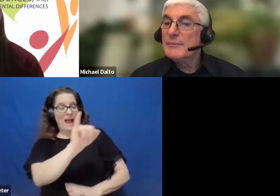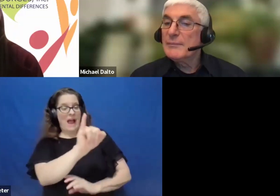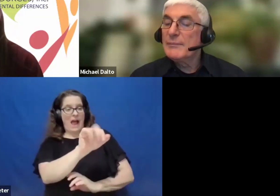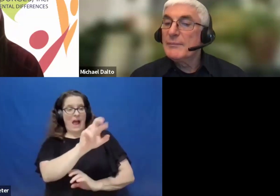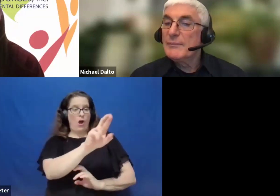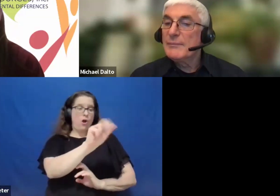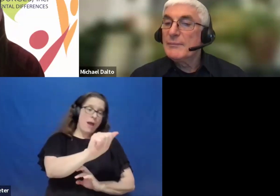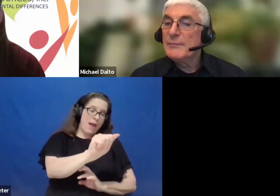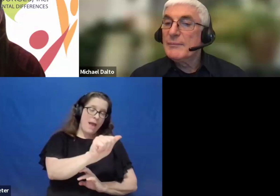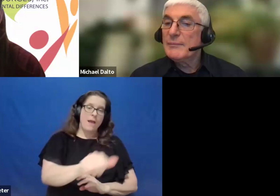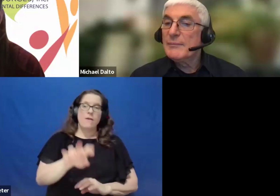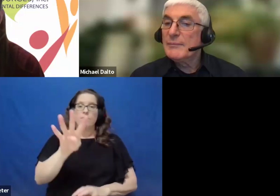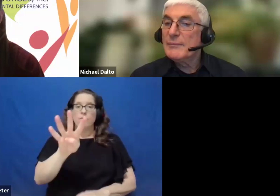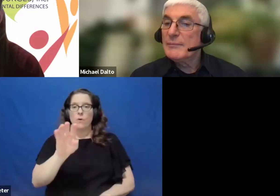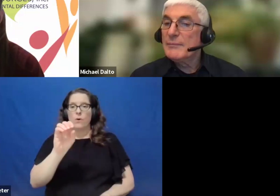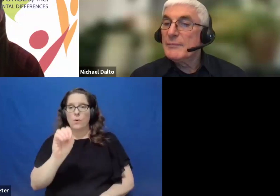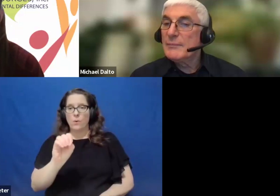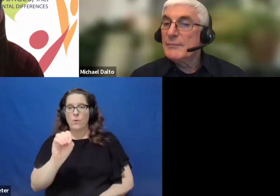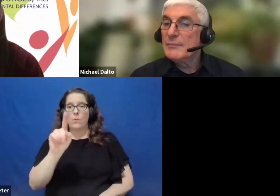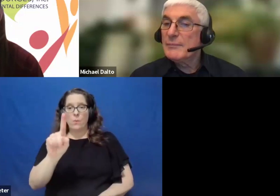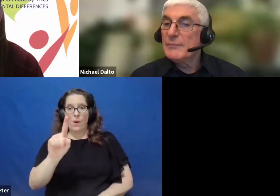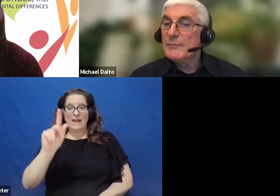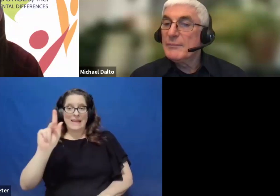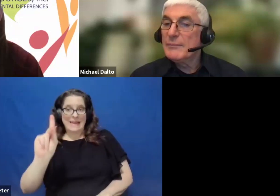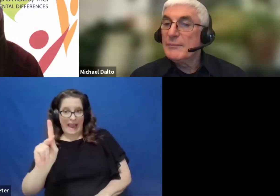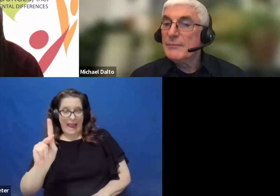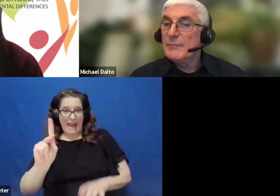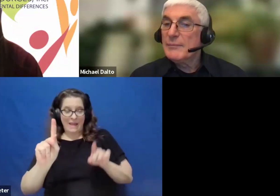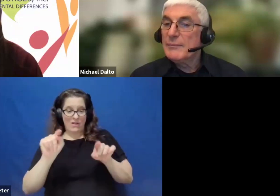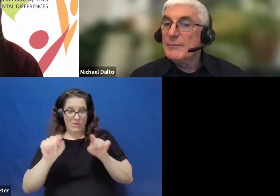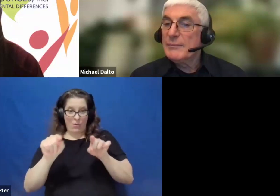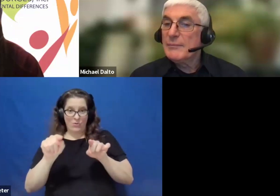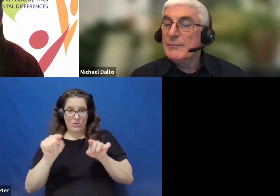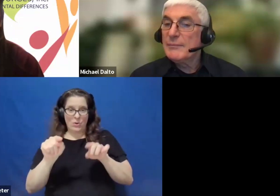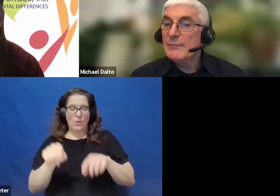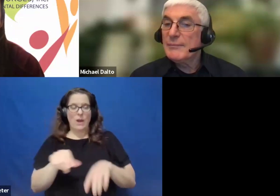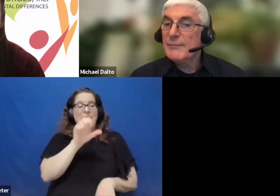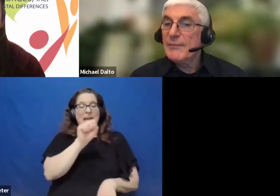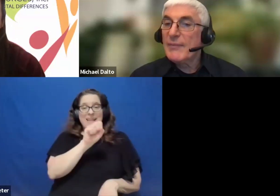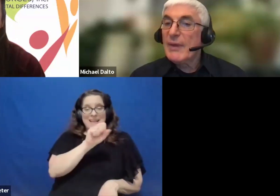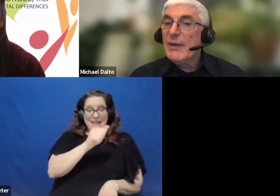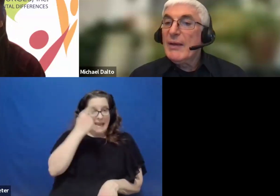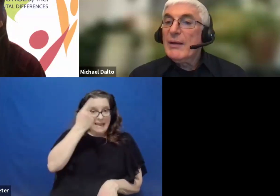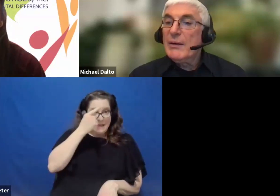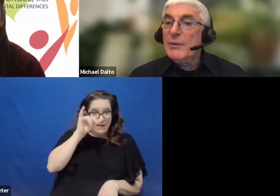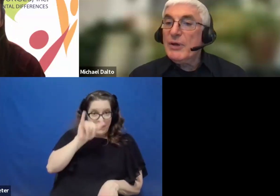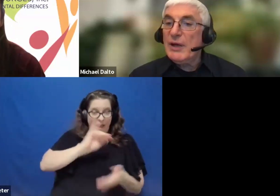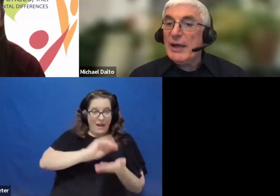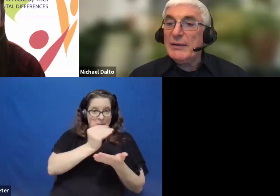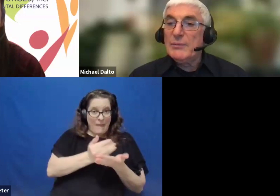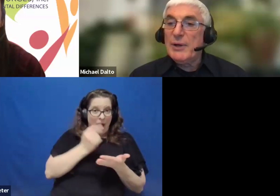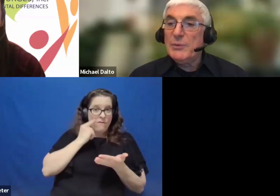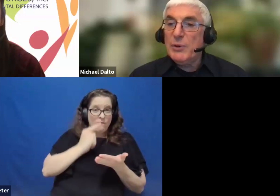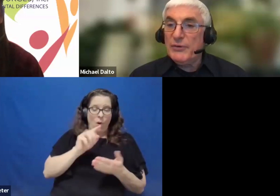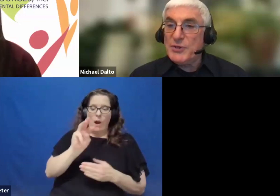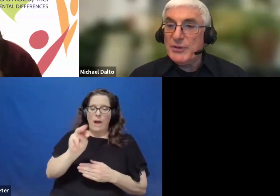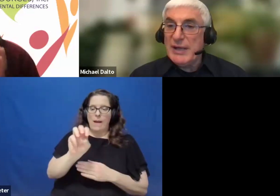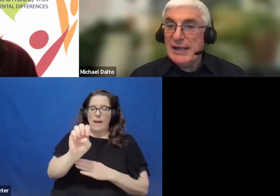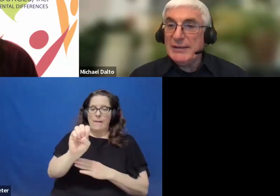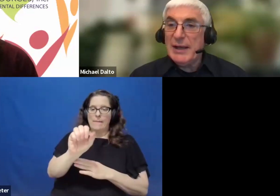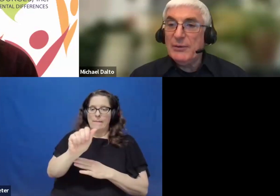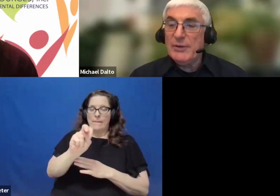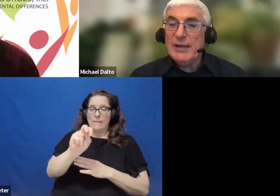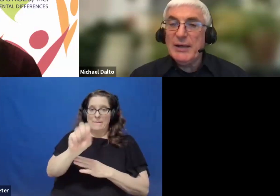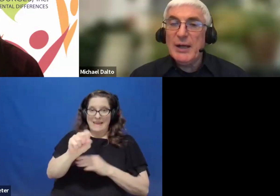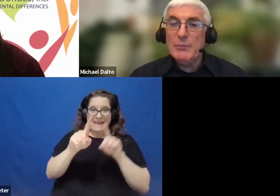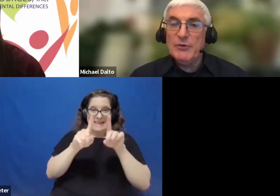or 401ks considered by SSA in the means test? Okay, great question,